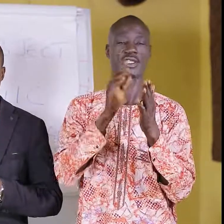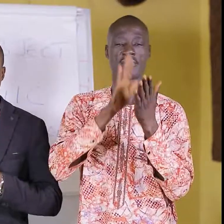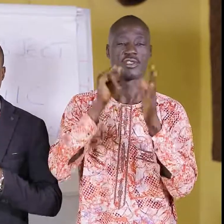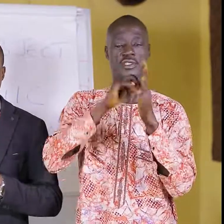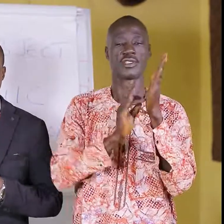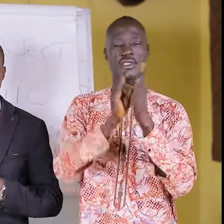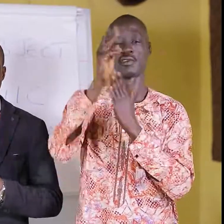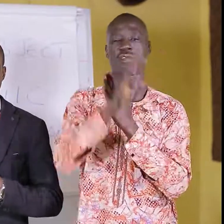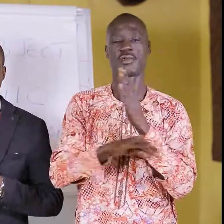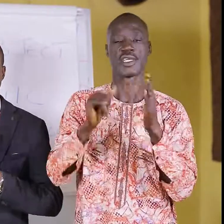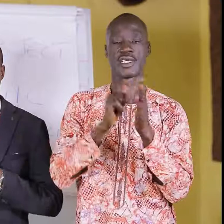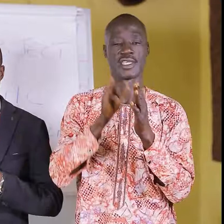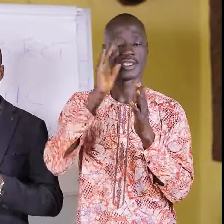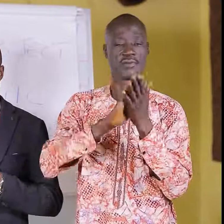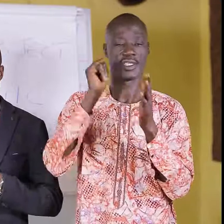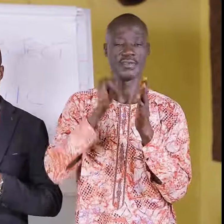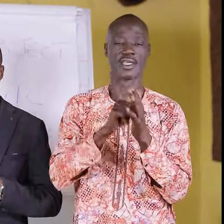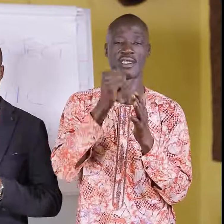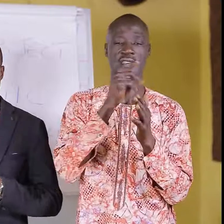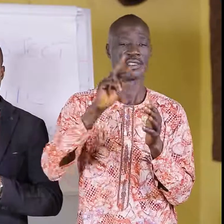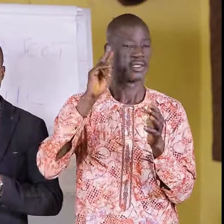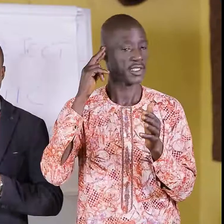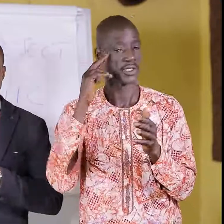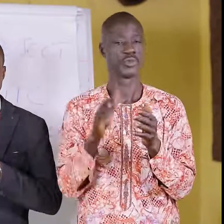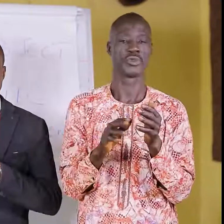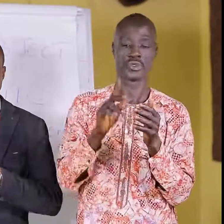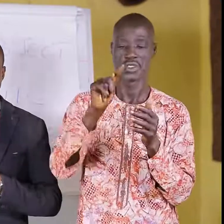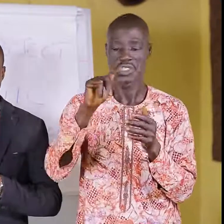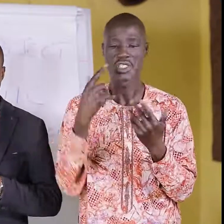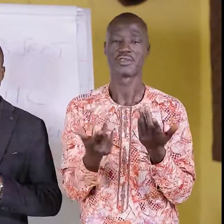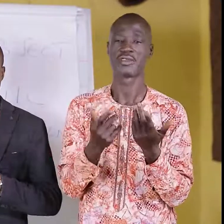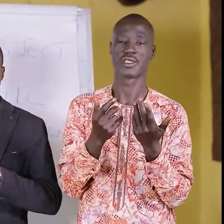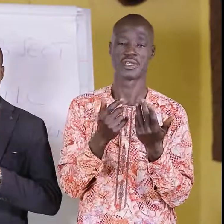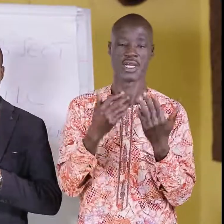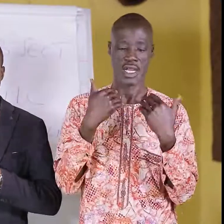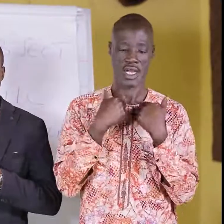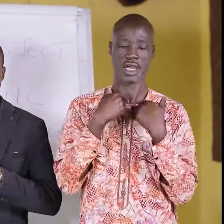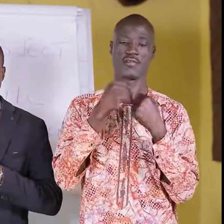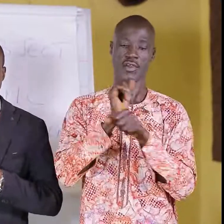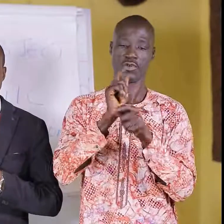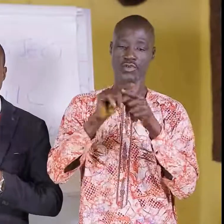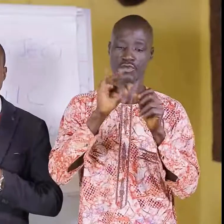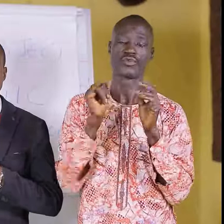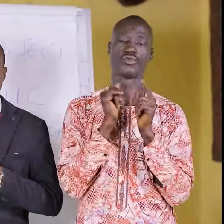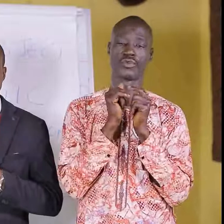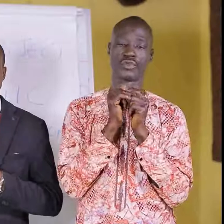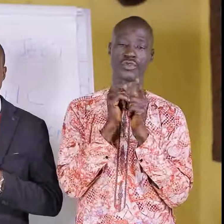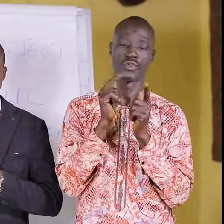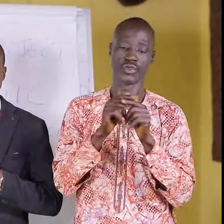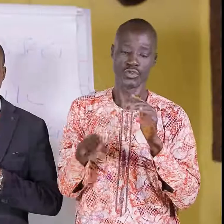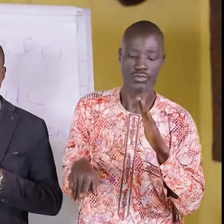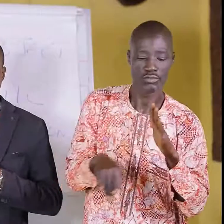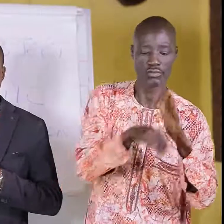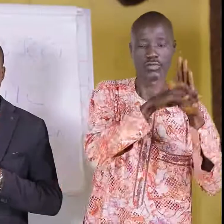believed that the mass media has a role to play in sensitizing Nigerians in regards to resisting